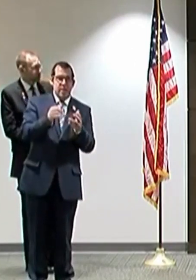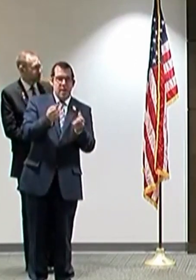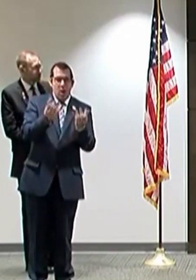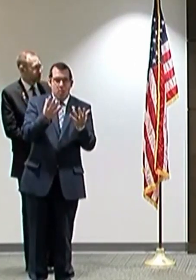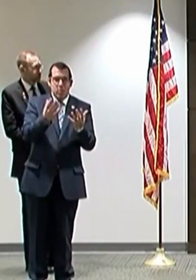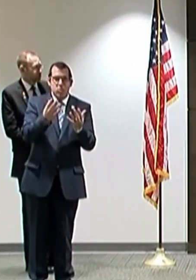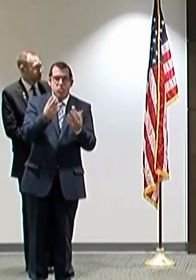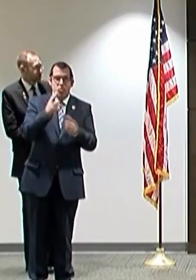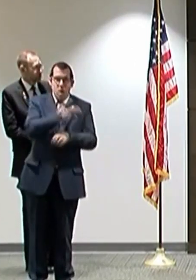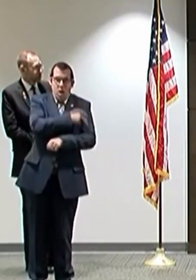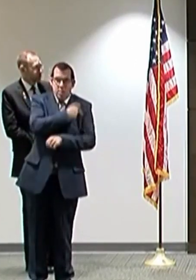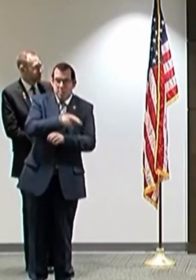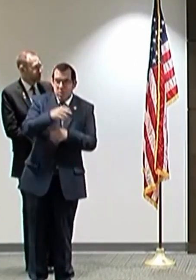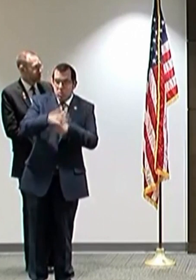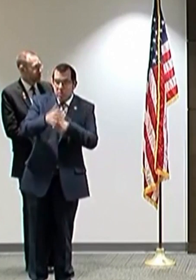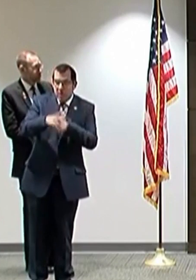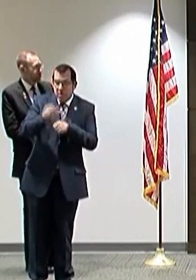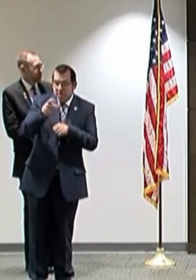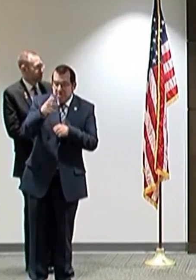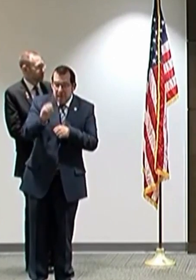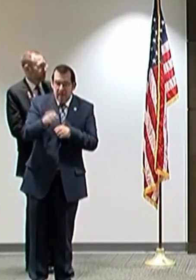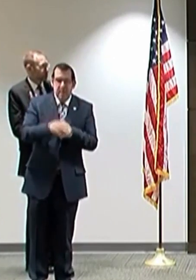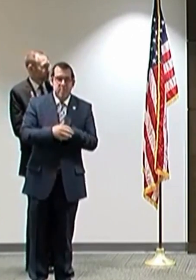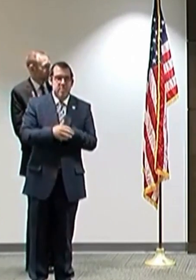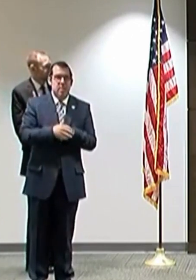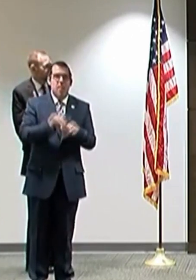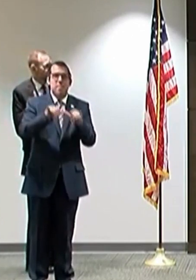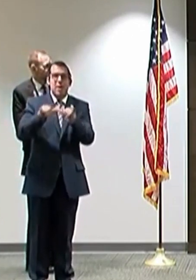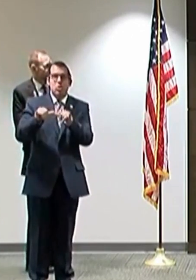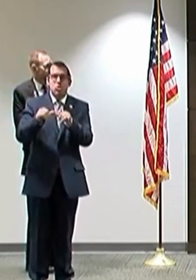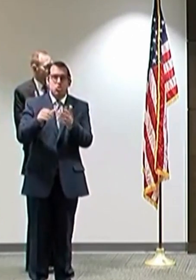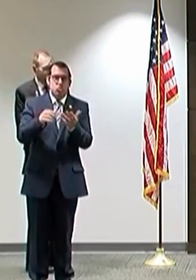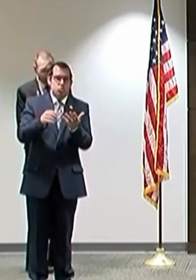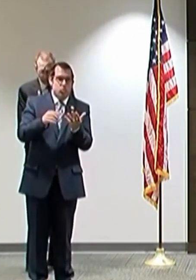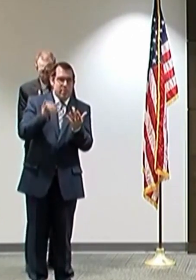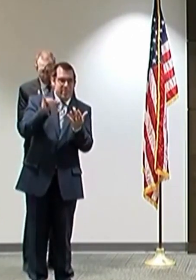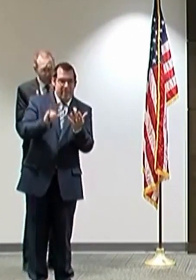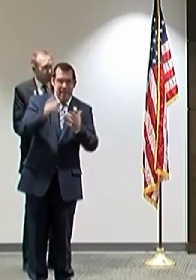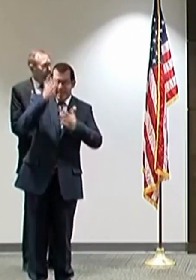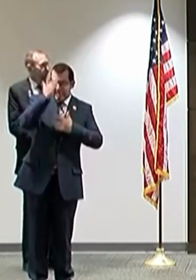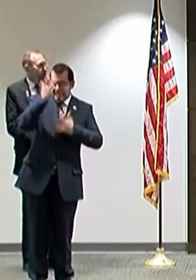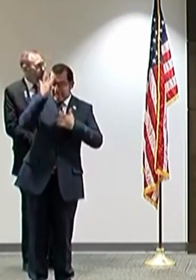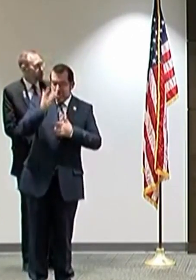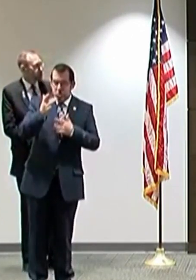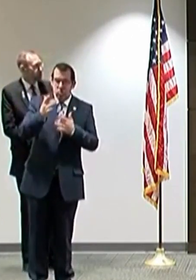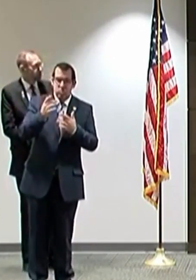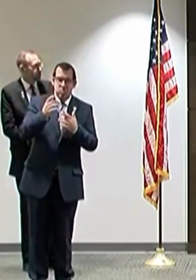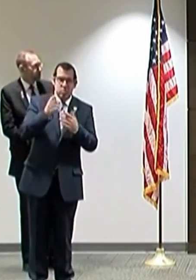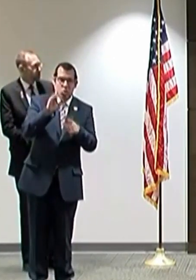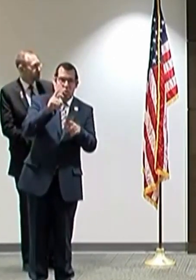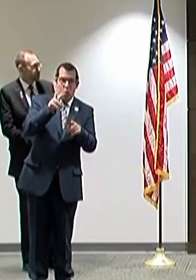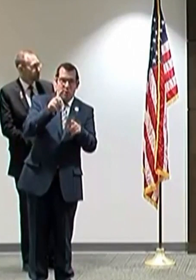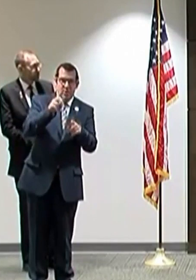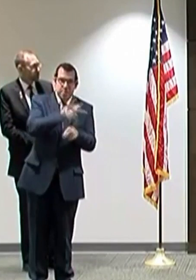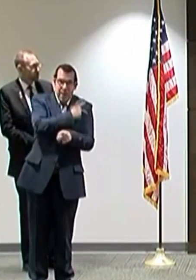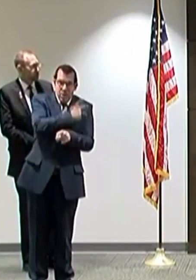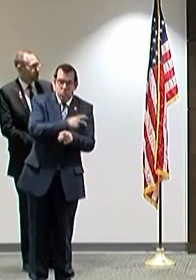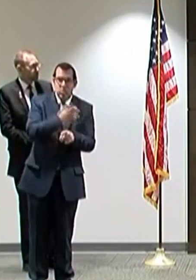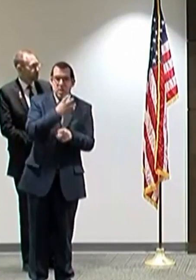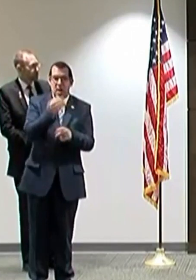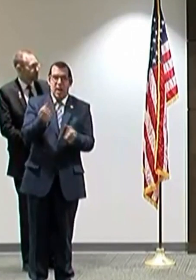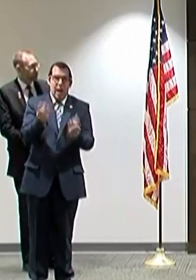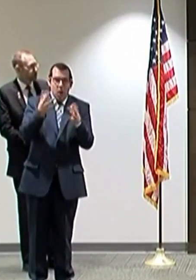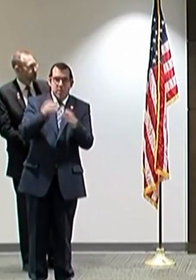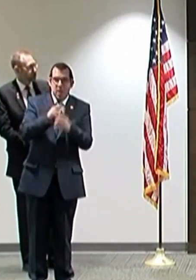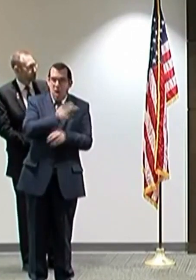space. It's a measurement as to the level of sickness of the COVID patient, and our